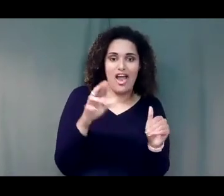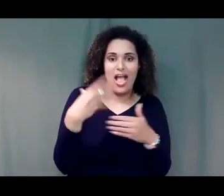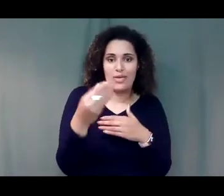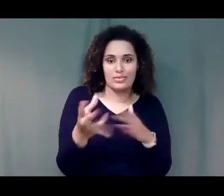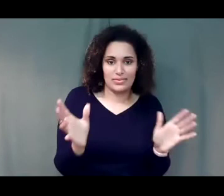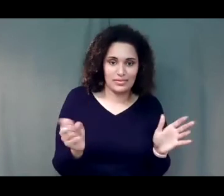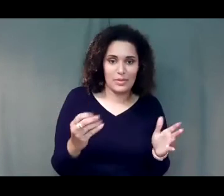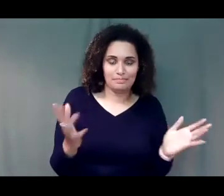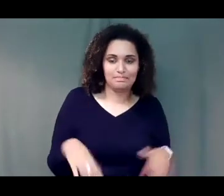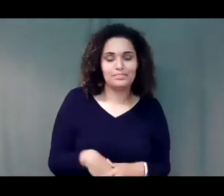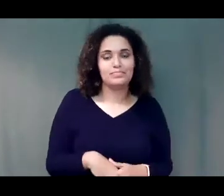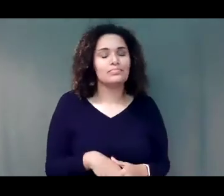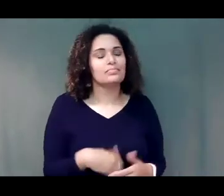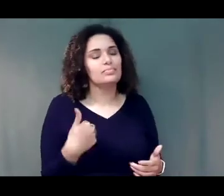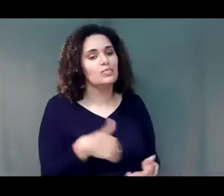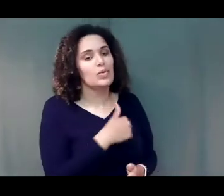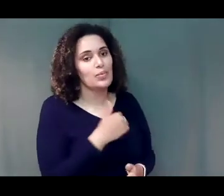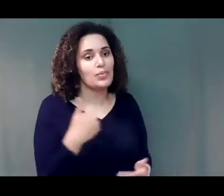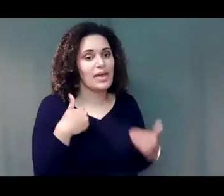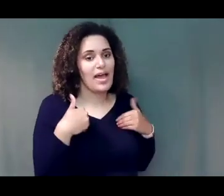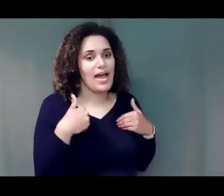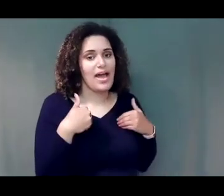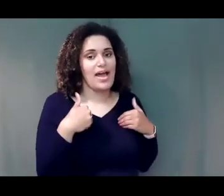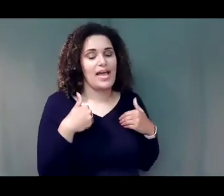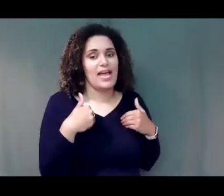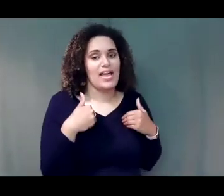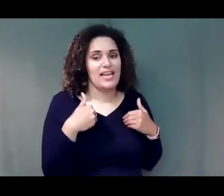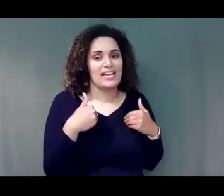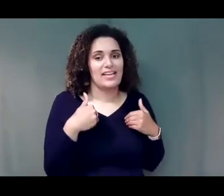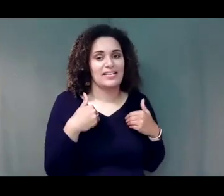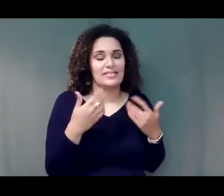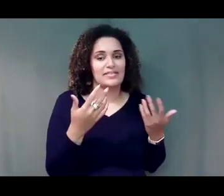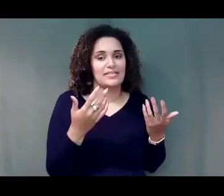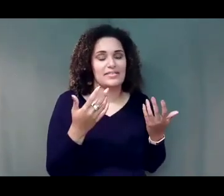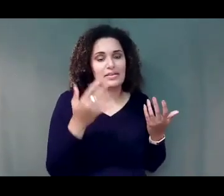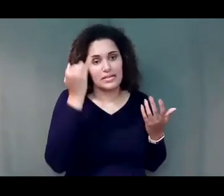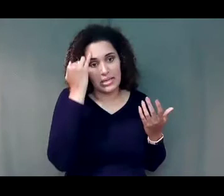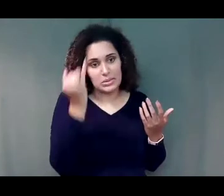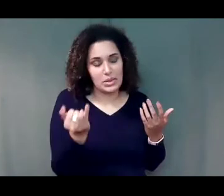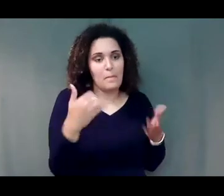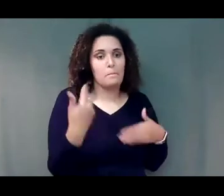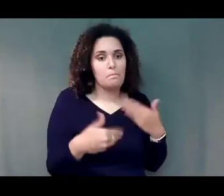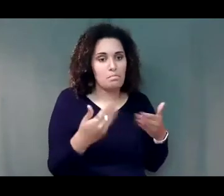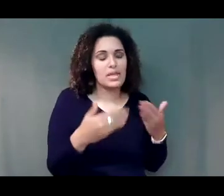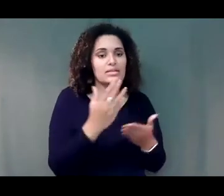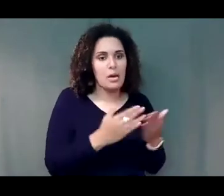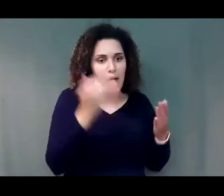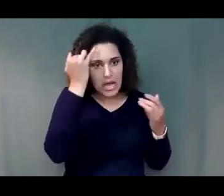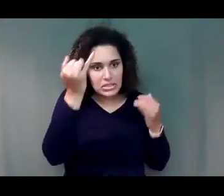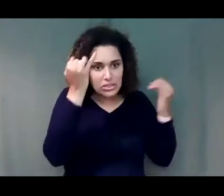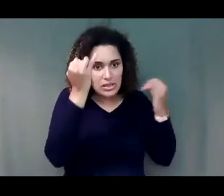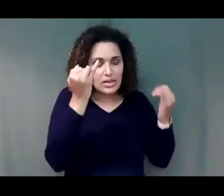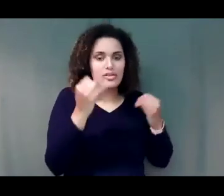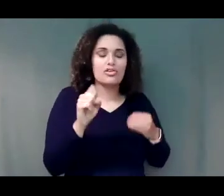we got a we got into this and we got some of these ideas, the